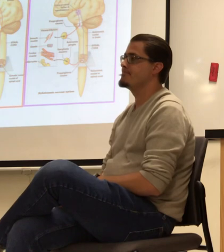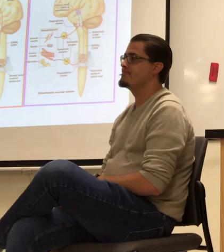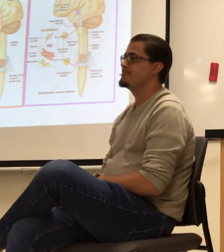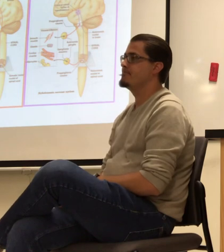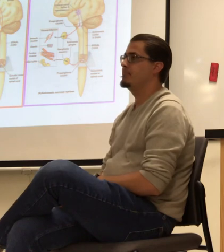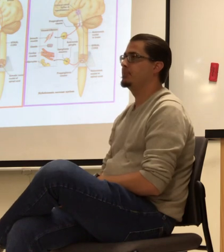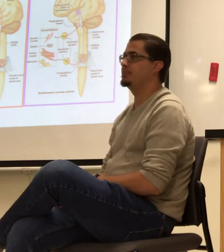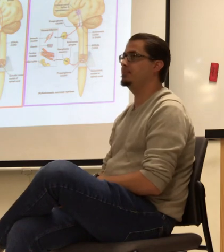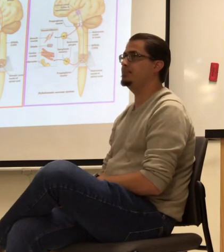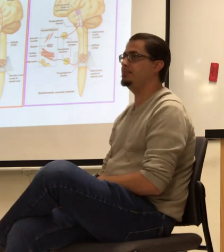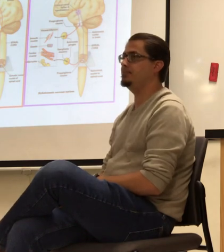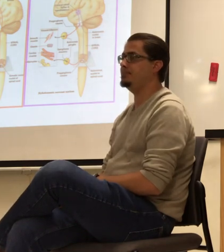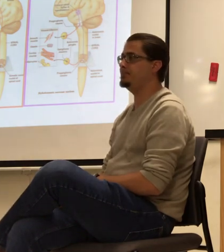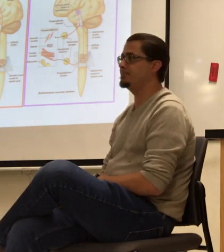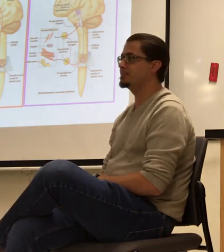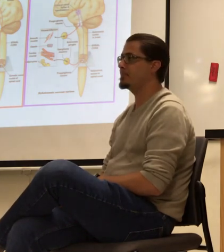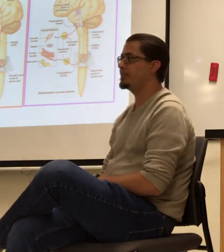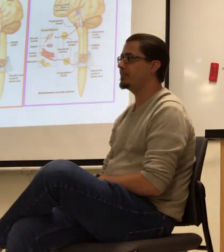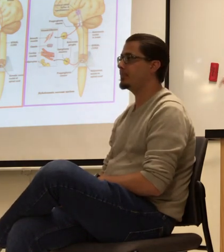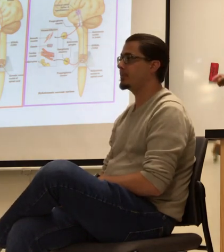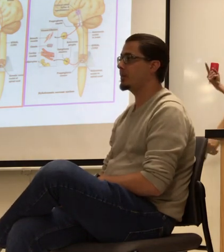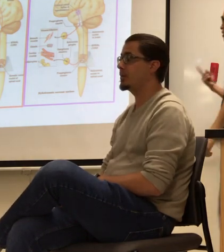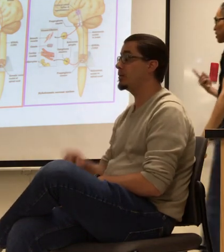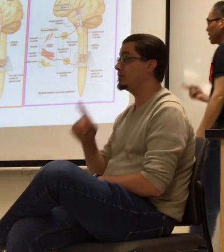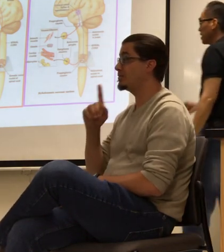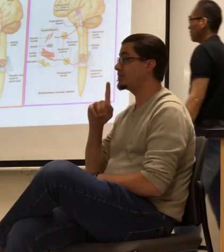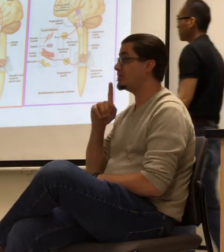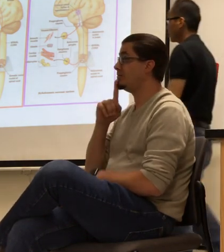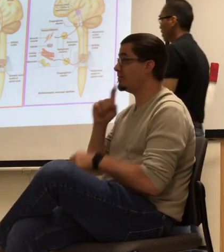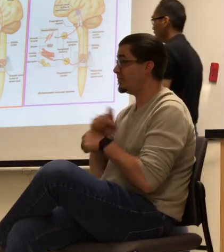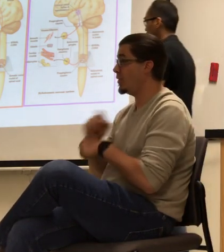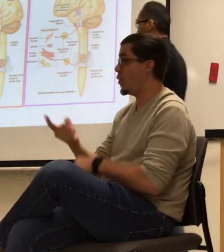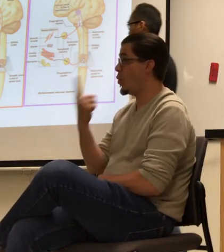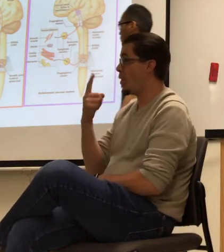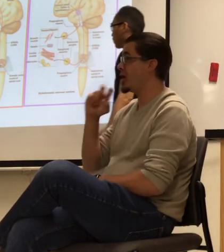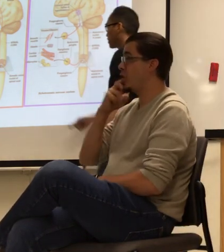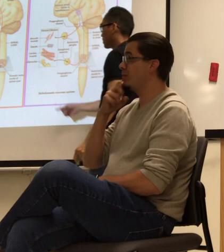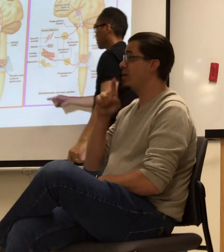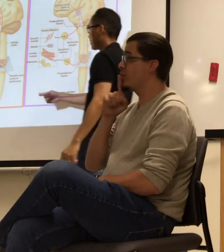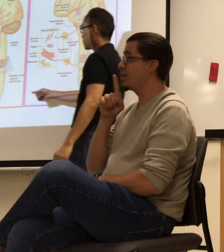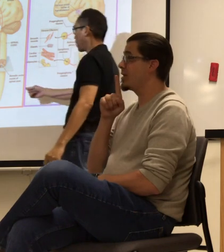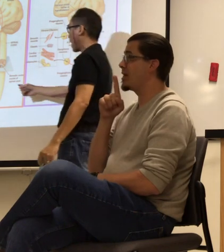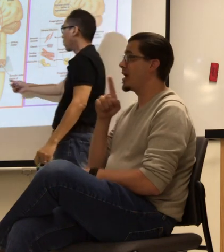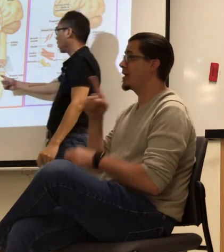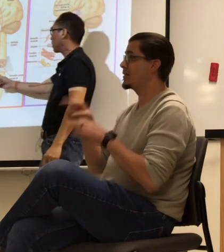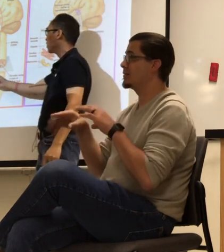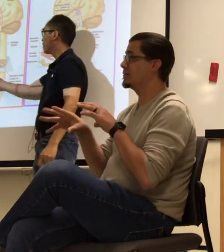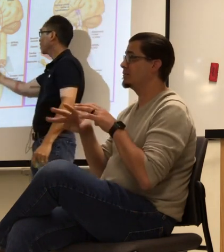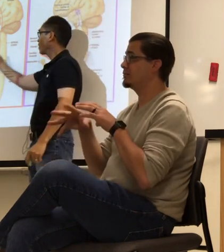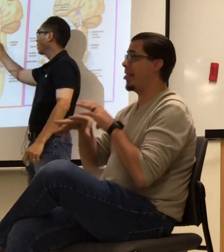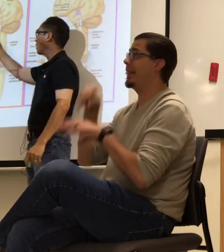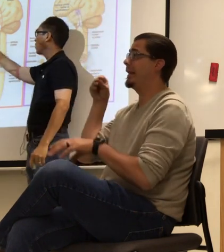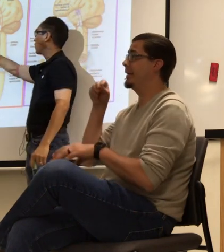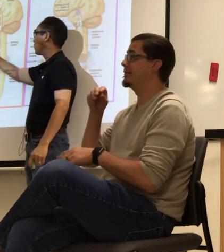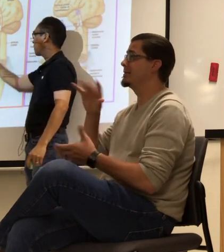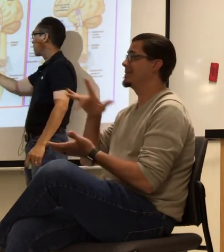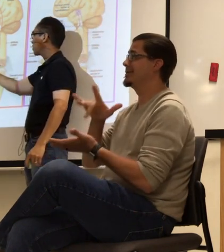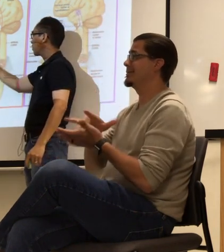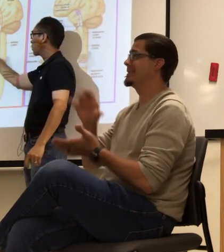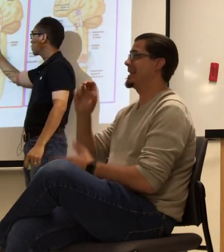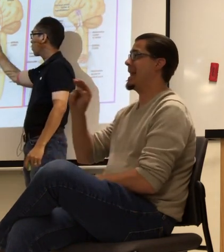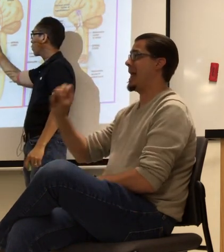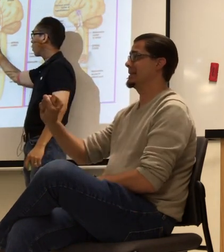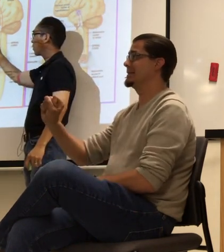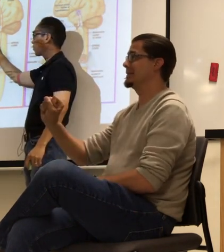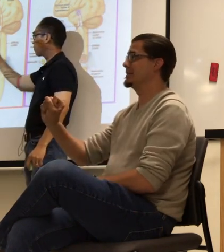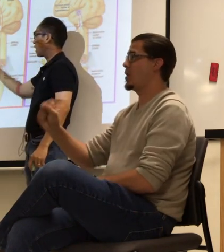neuron. You know, there's only one nerve that actually leaves the central nervous system, this black one, to innervate the